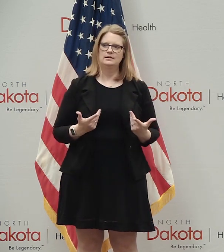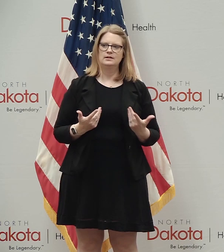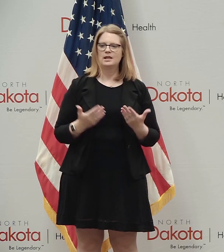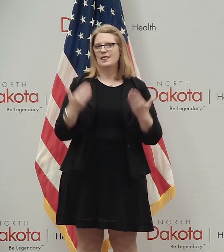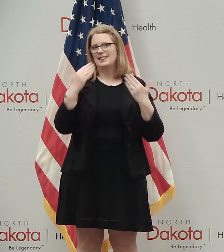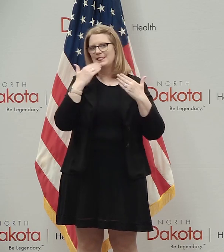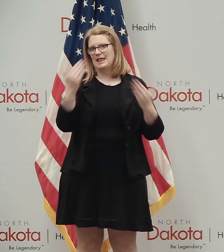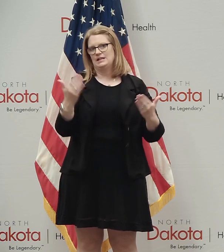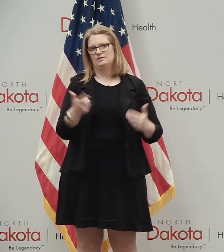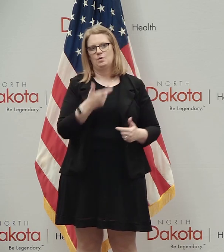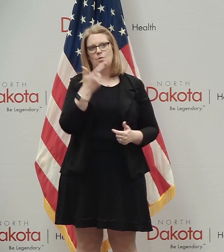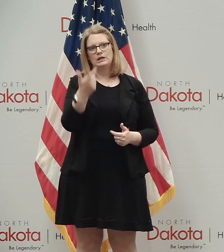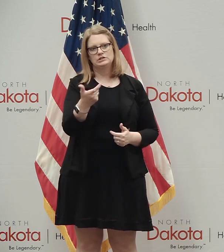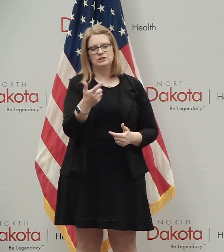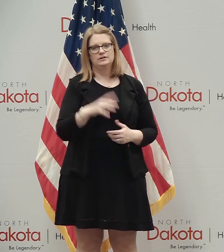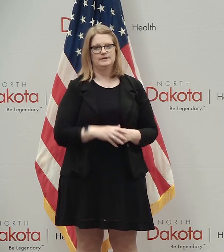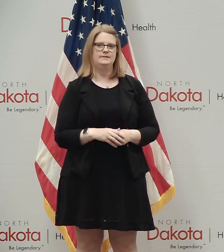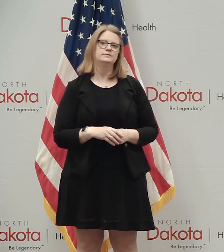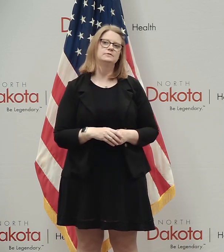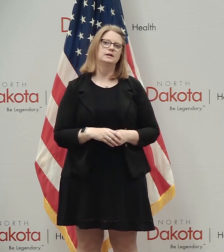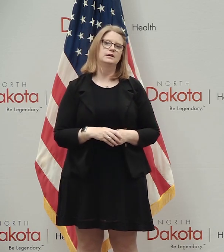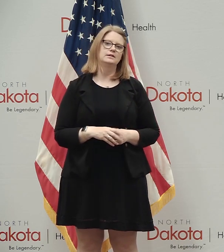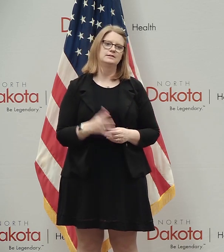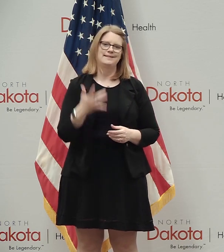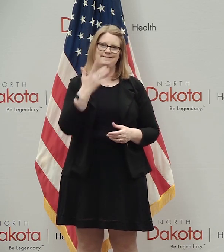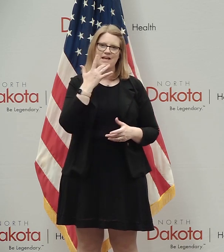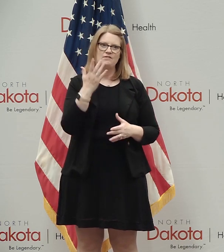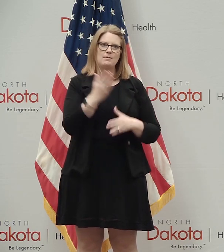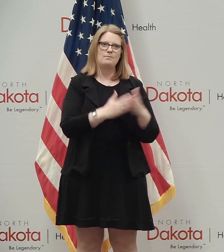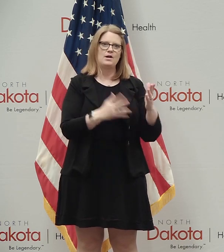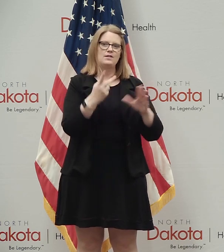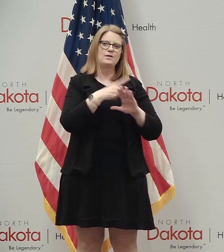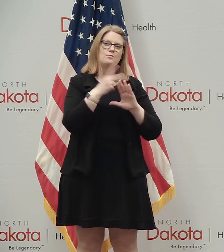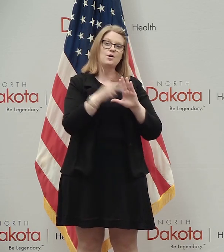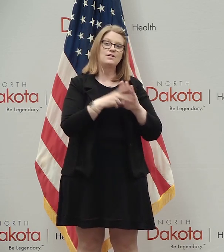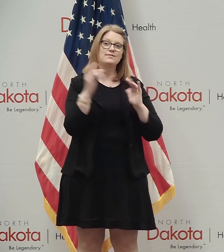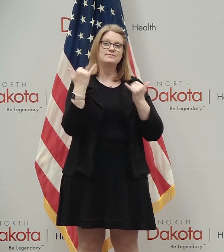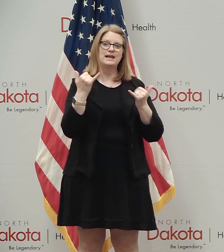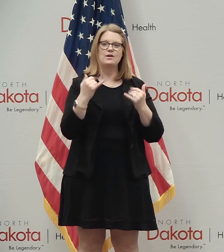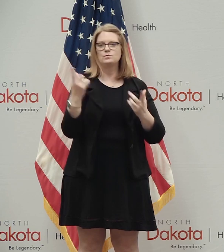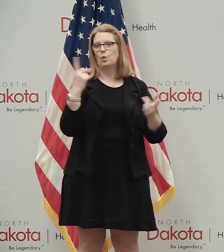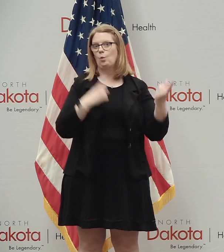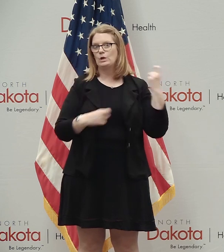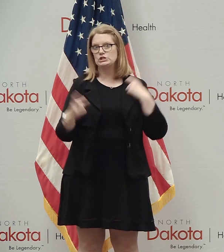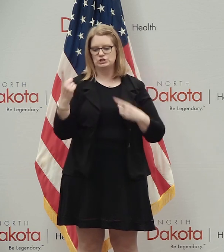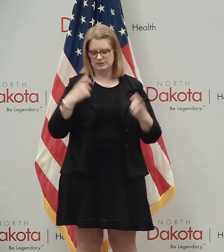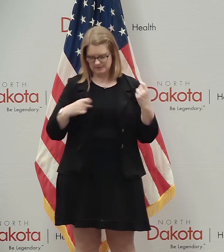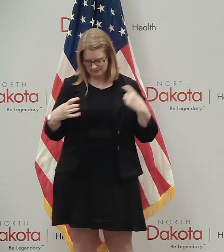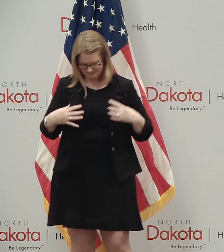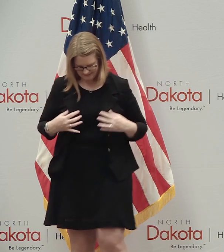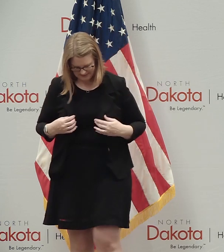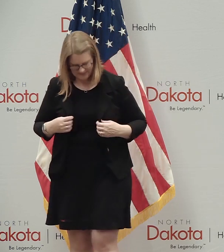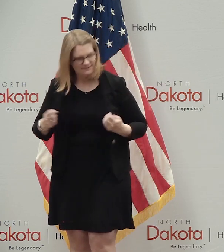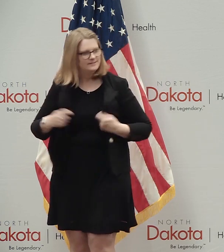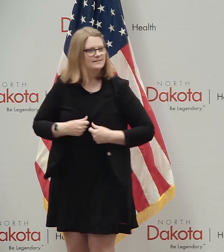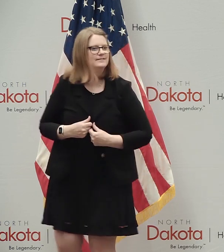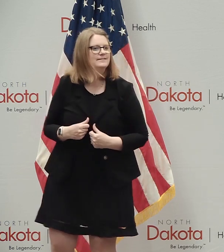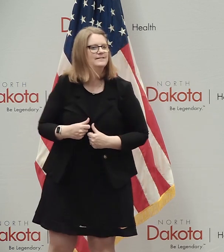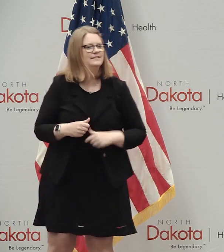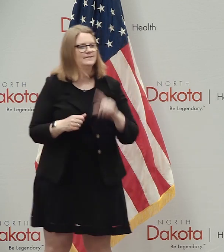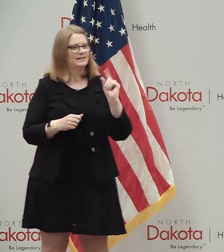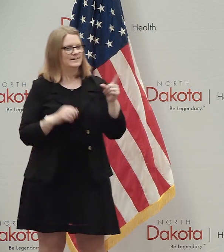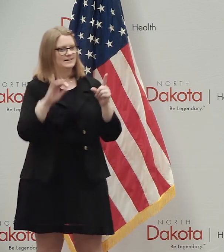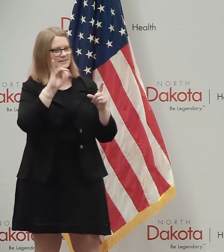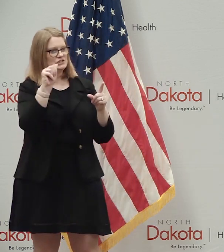again, thanks for tuning in, and we're going to go to the favorite part of the program for people right now, which is questions. And we're going